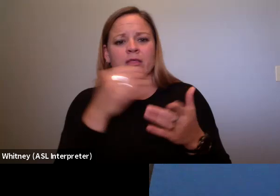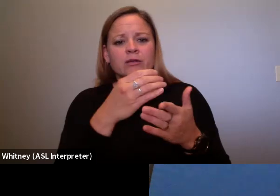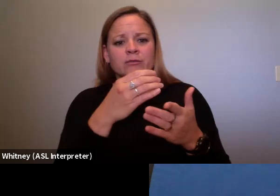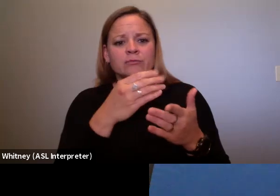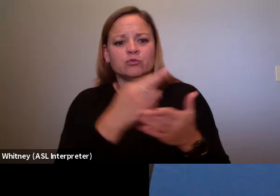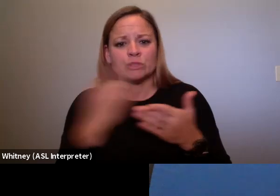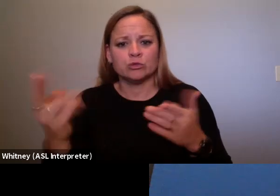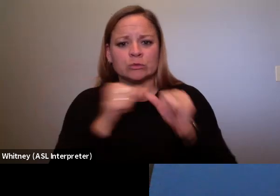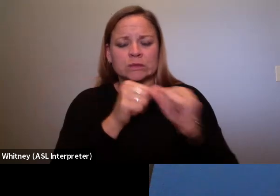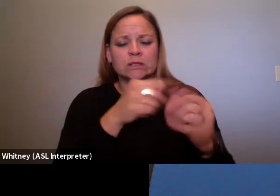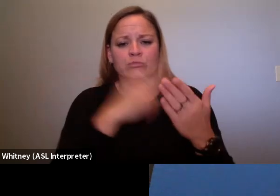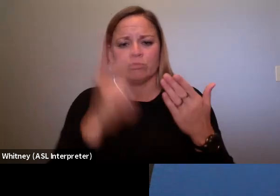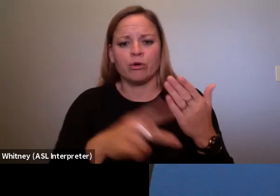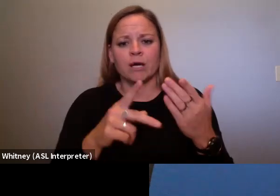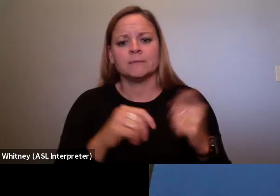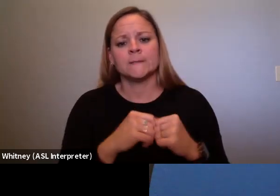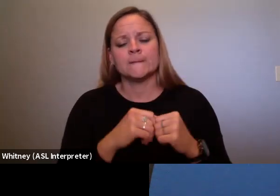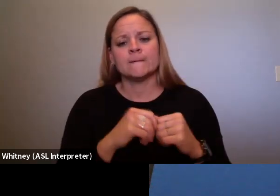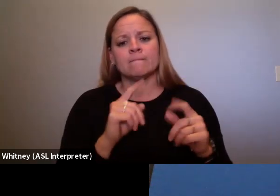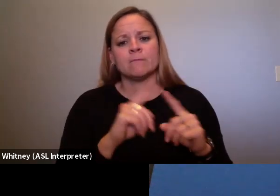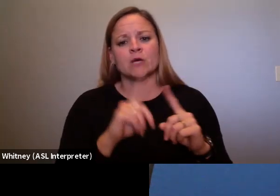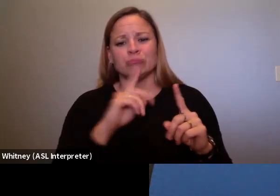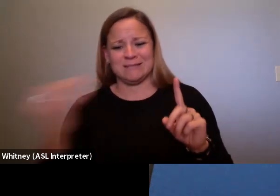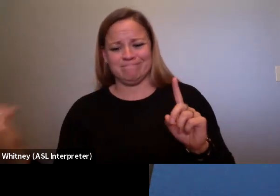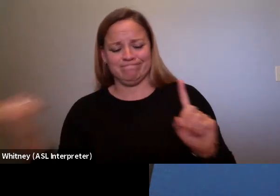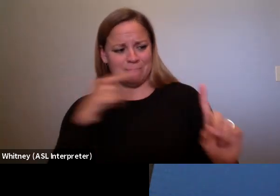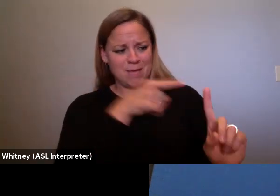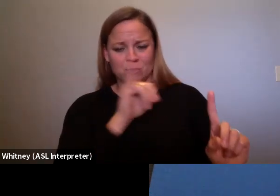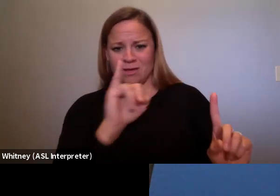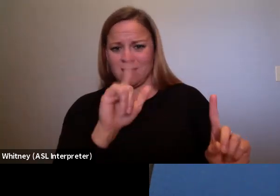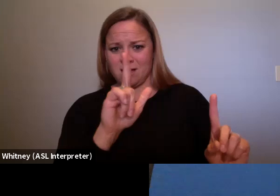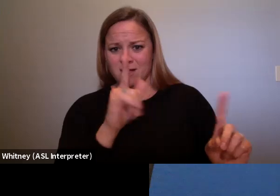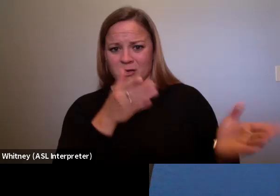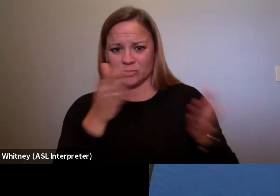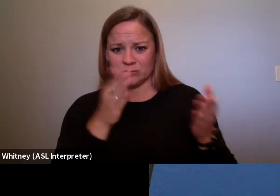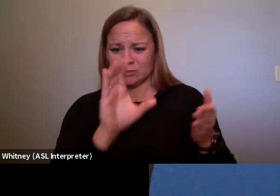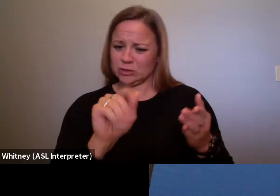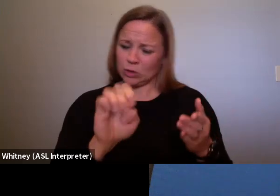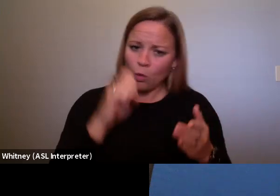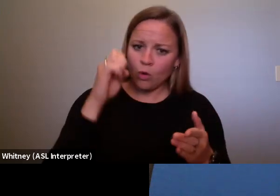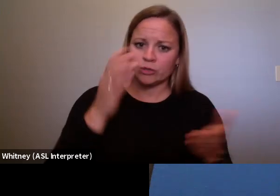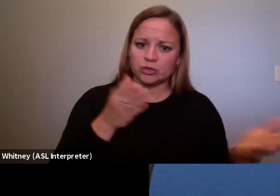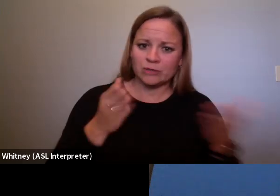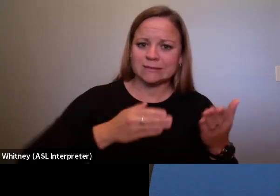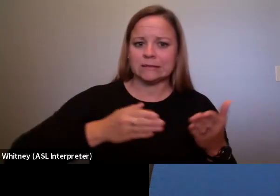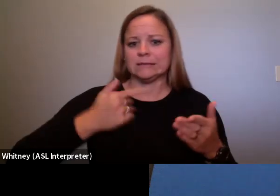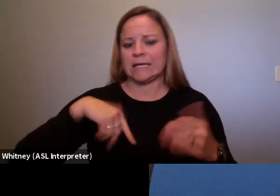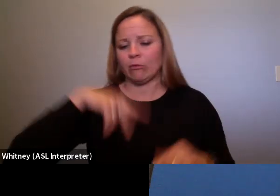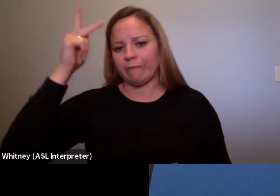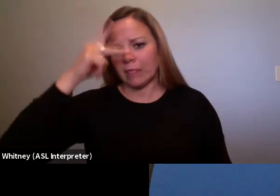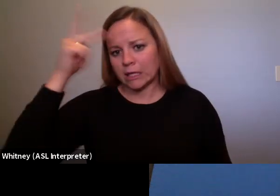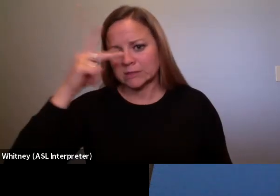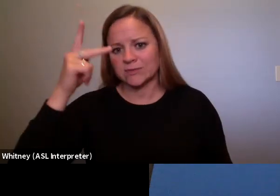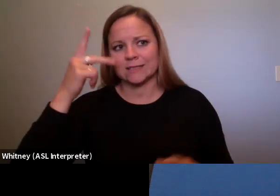the programs. But it's really bringing it back to the IL services, the core services, the IL philosophy, the CISO